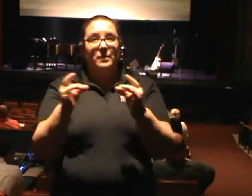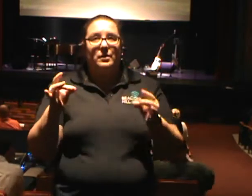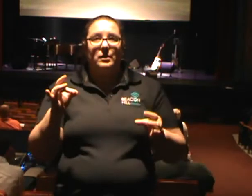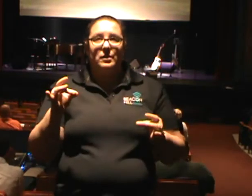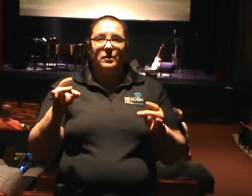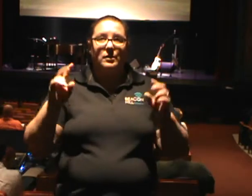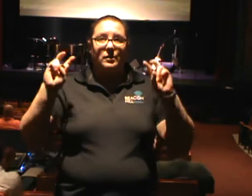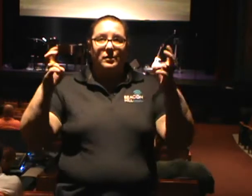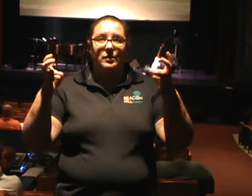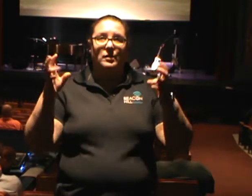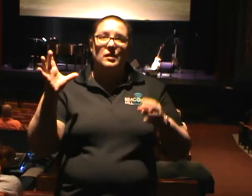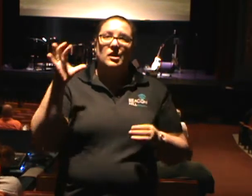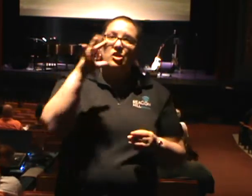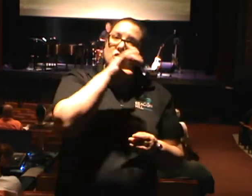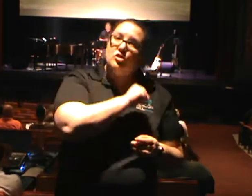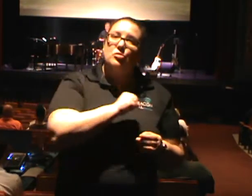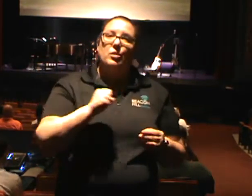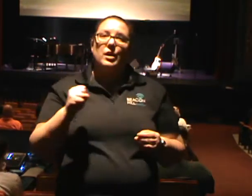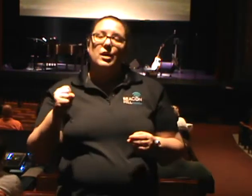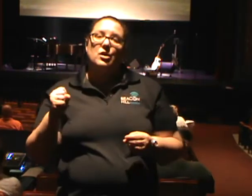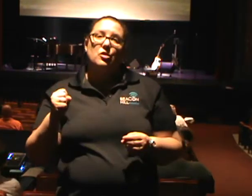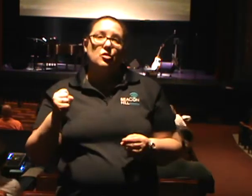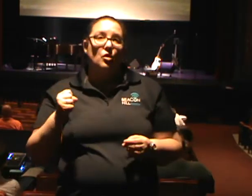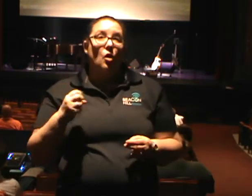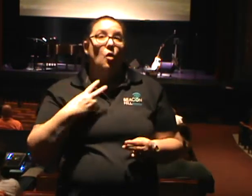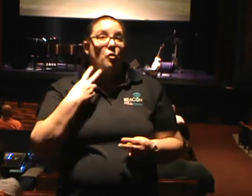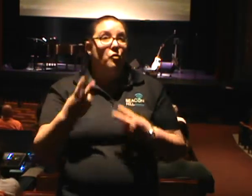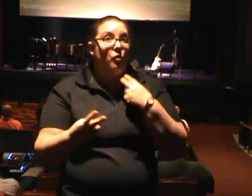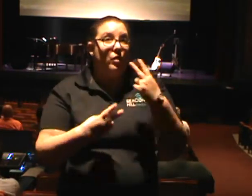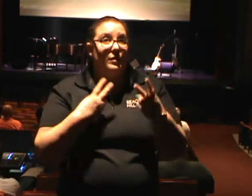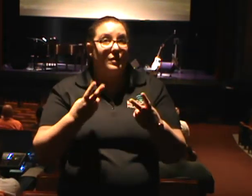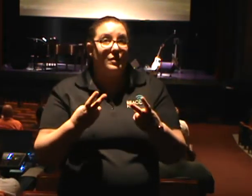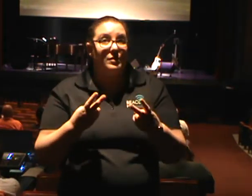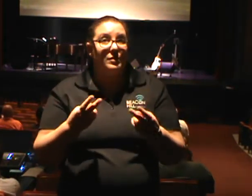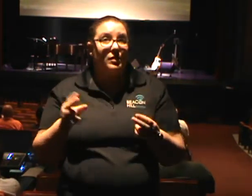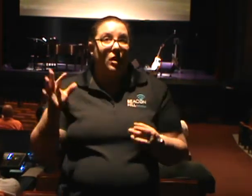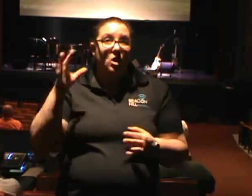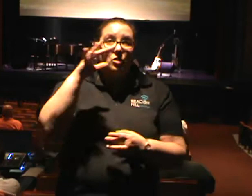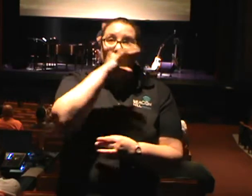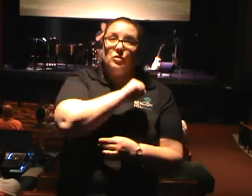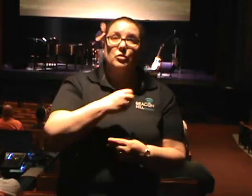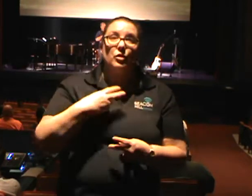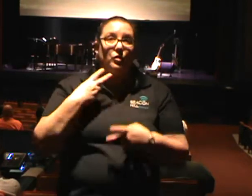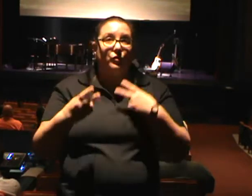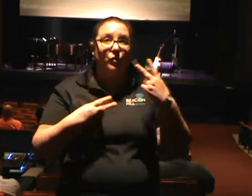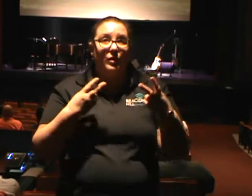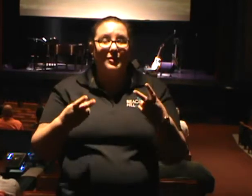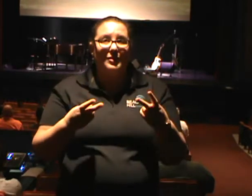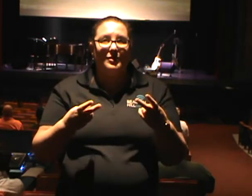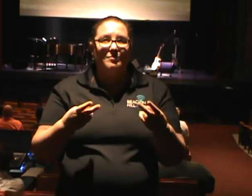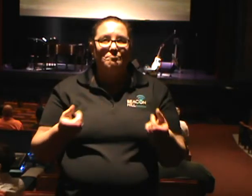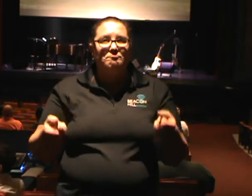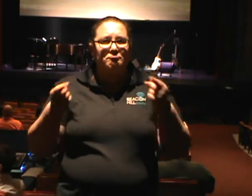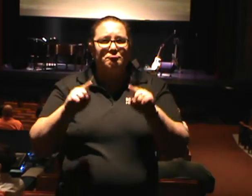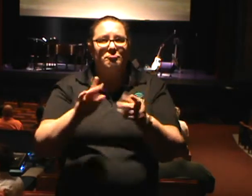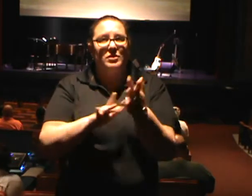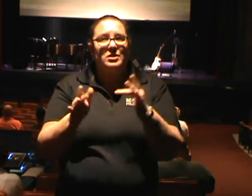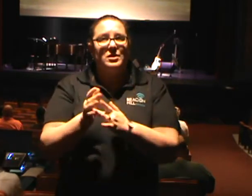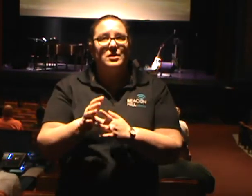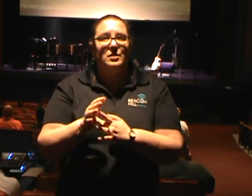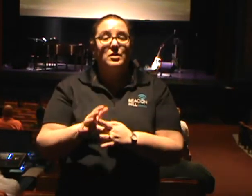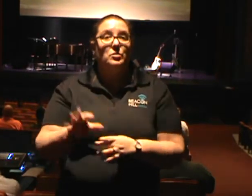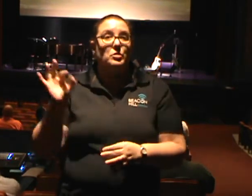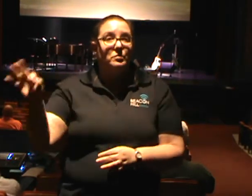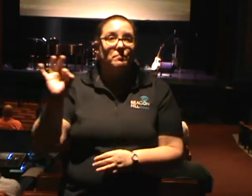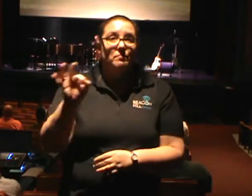Voices. Strange Voices. Jesus, when he spoke, he often used parables to point